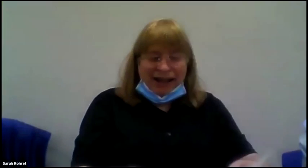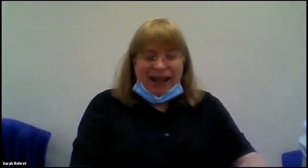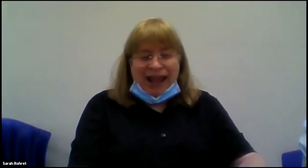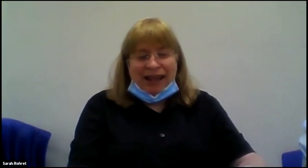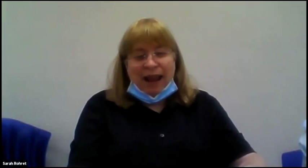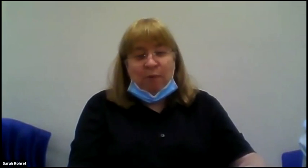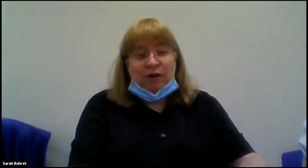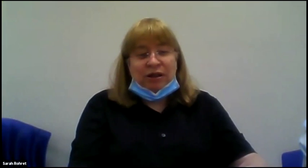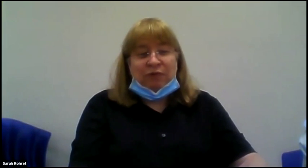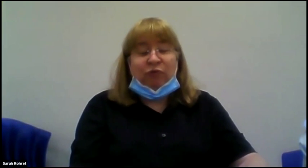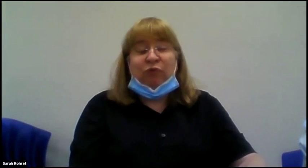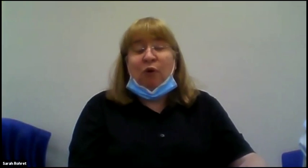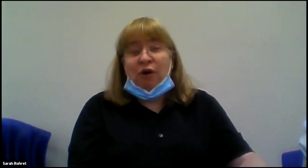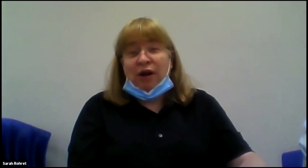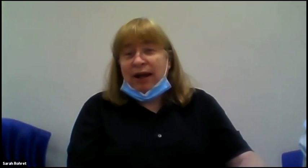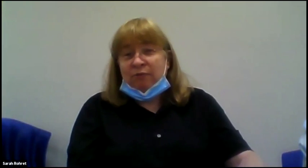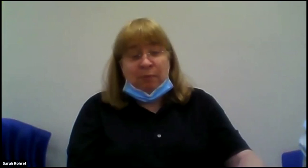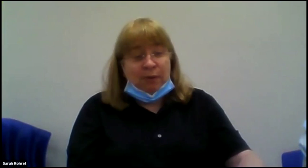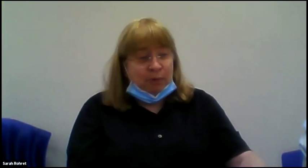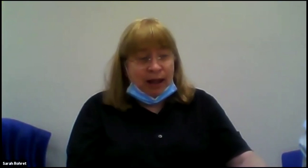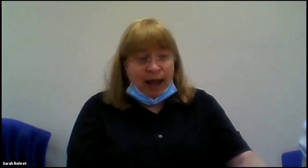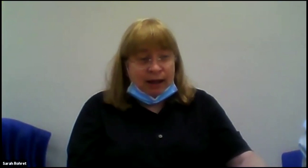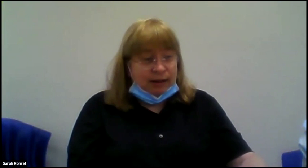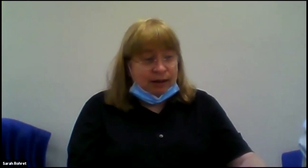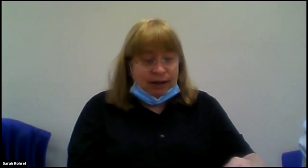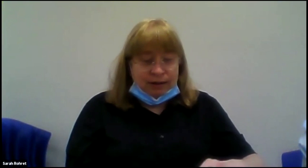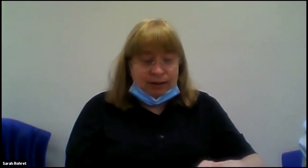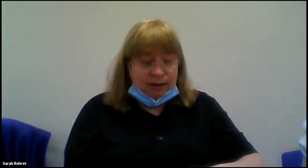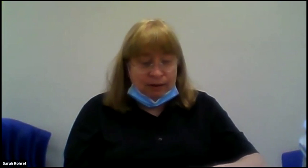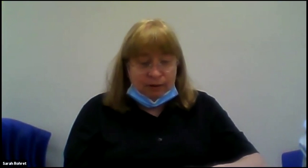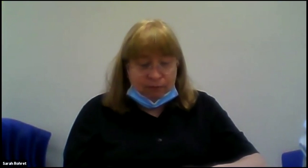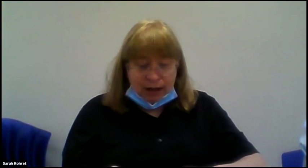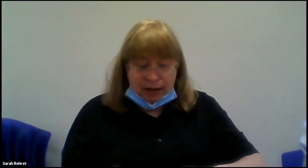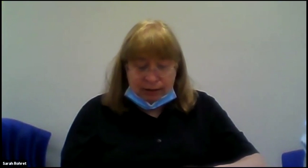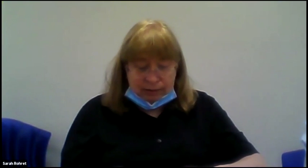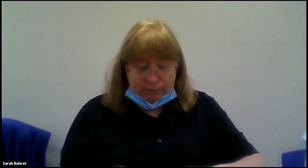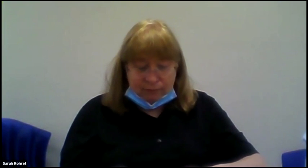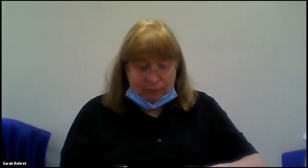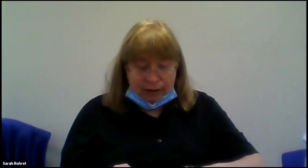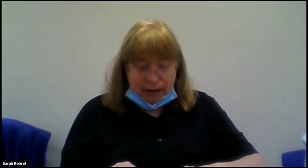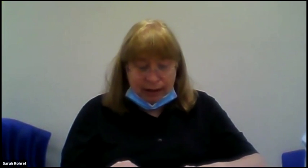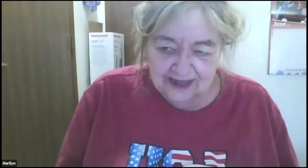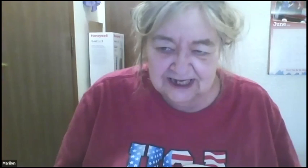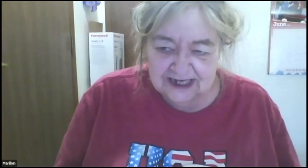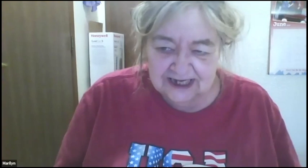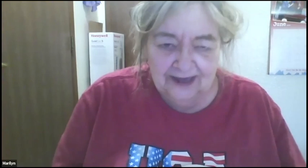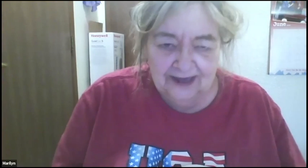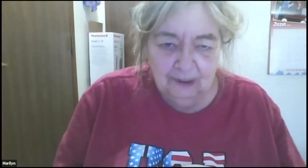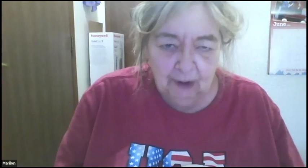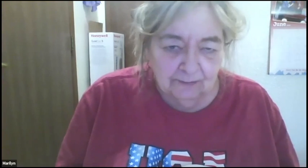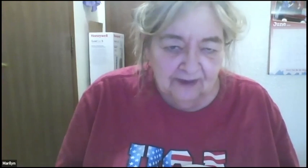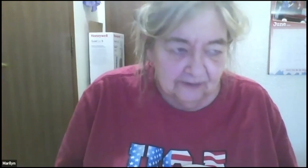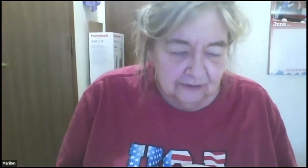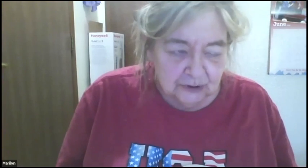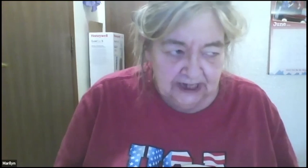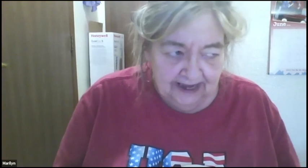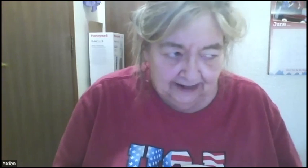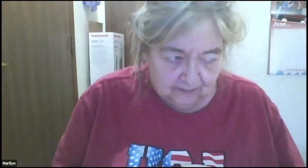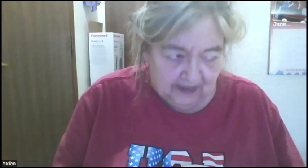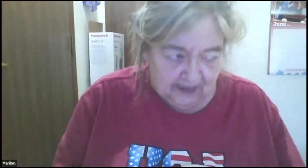And they were just floored. I can remember that. It's funny. When I stayed at my grandmother's, she hand milked. She